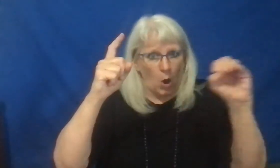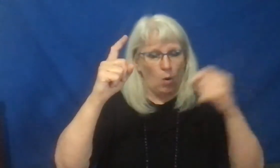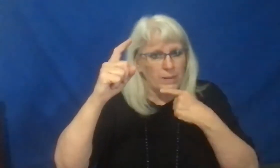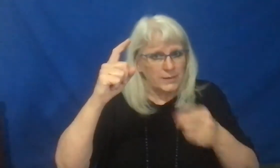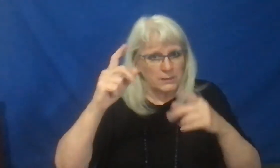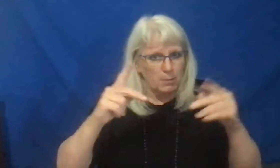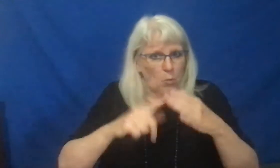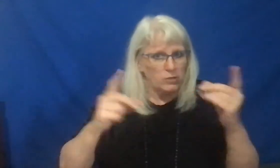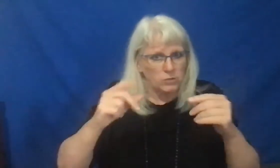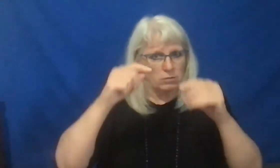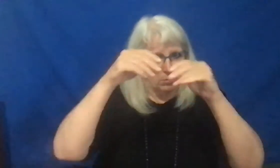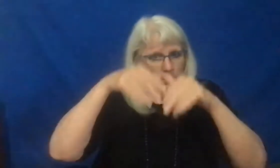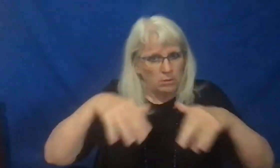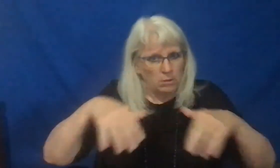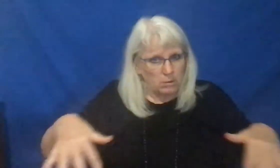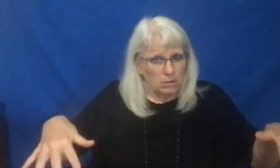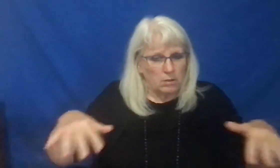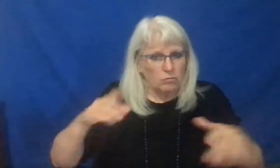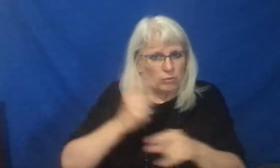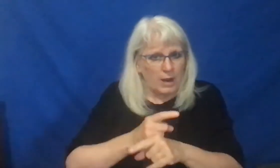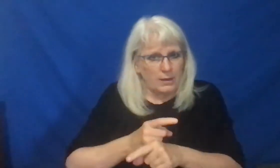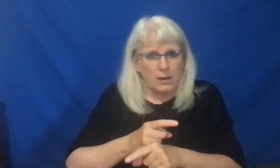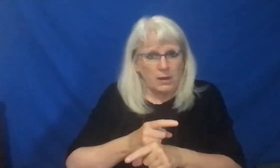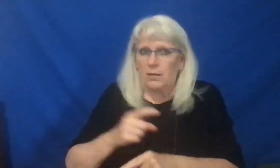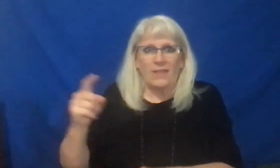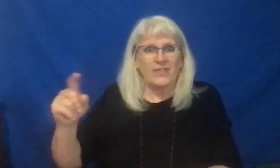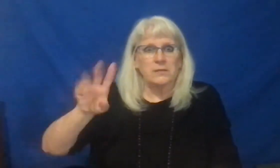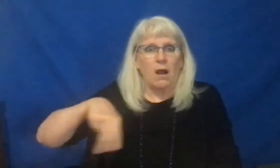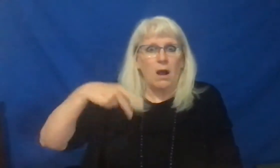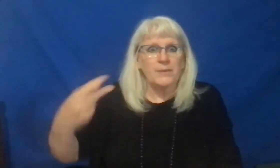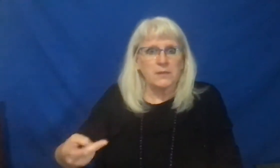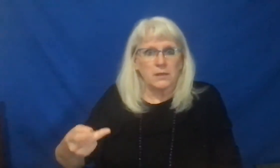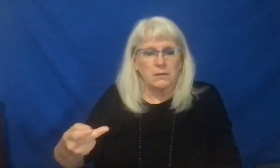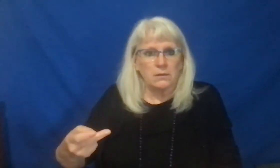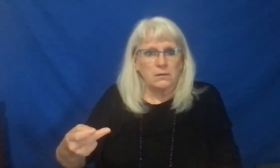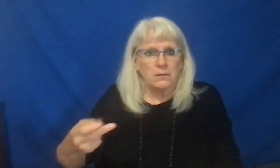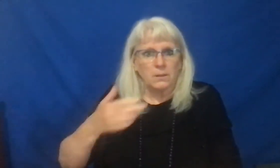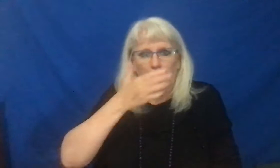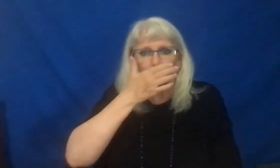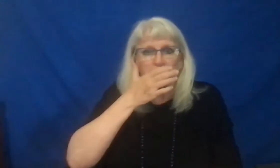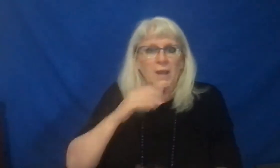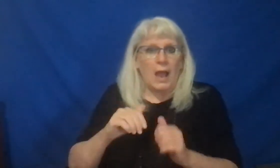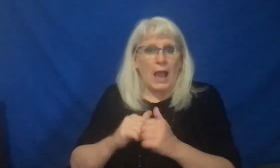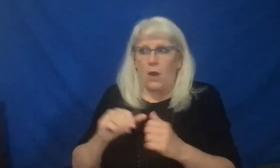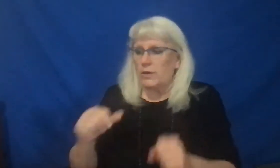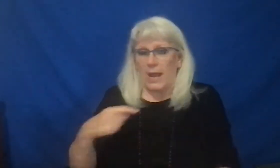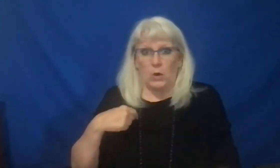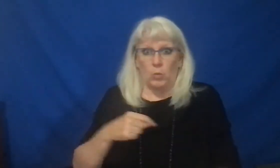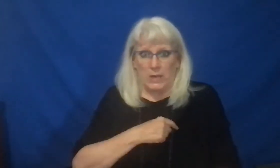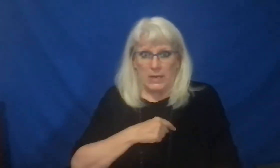right? And in this process, it's the complete opposite. It's how can we as a subcommittee provide